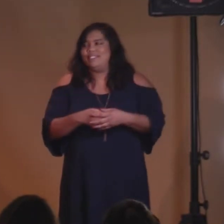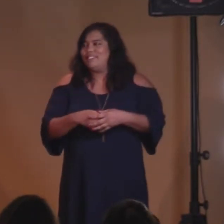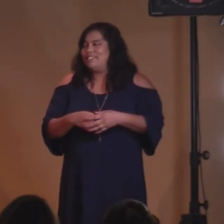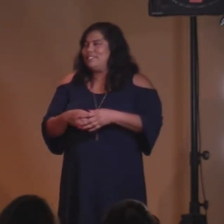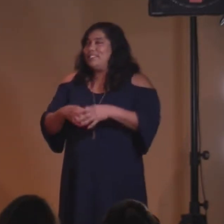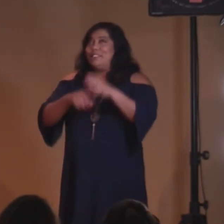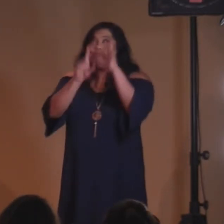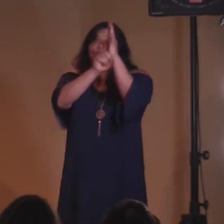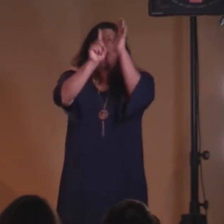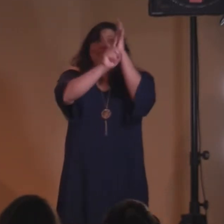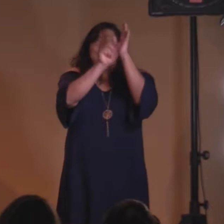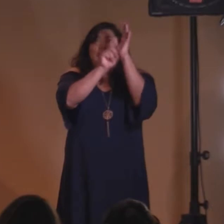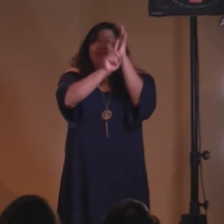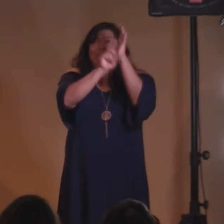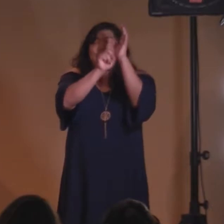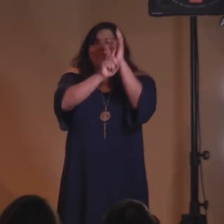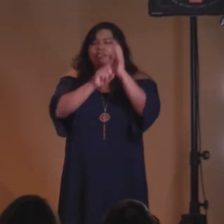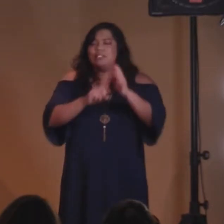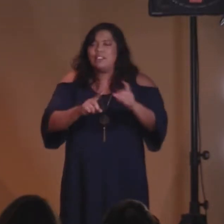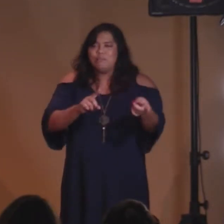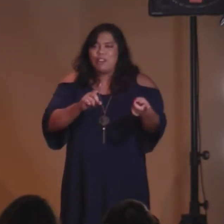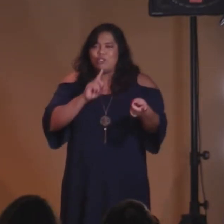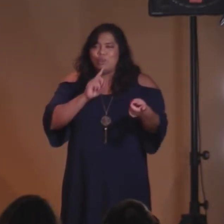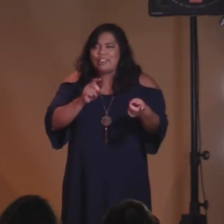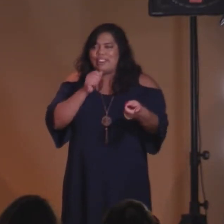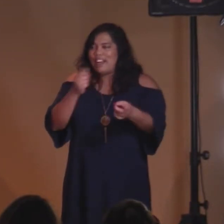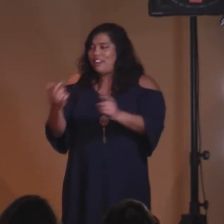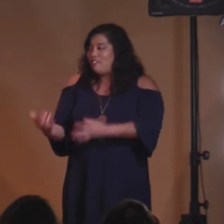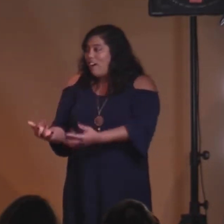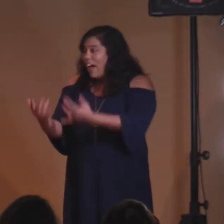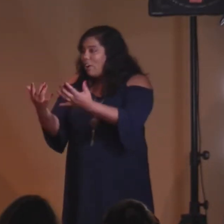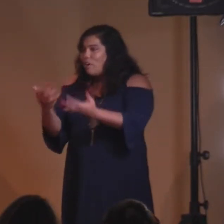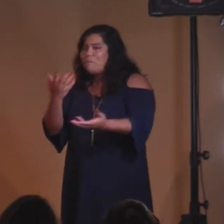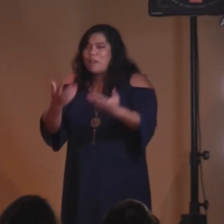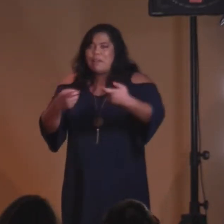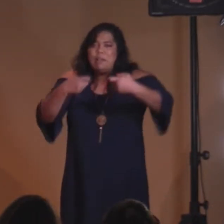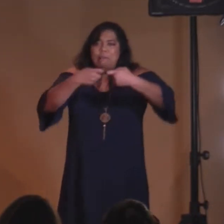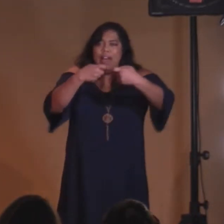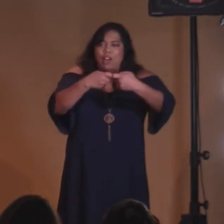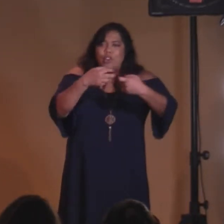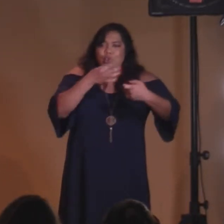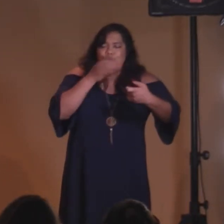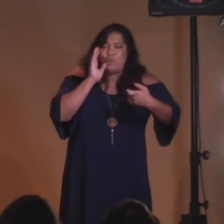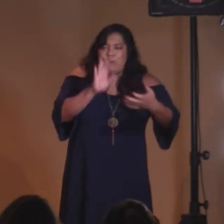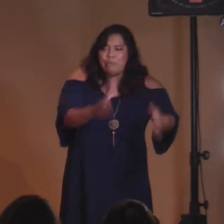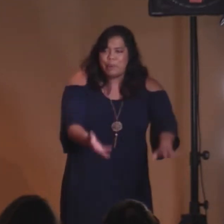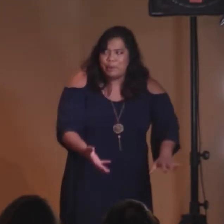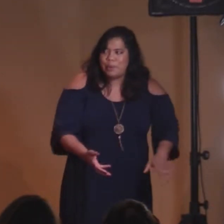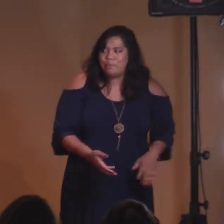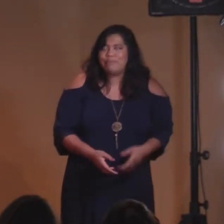Beep, beep, beep, beep, battery, beep, beep, beep, beep, beep, beep, beep.